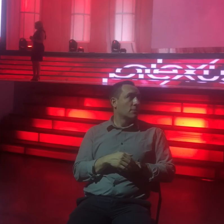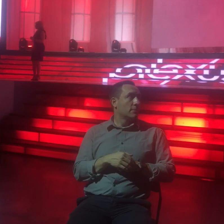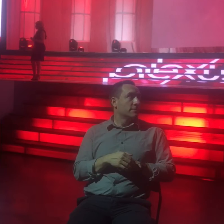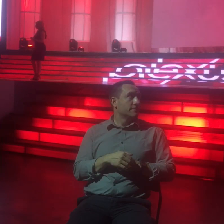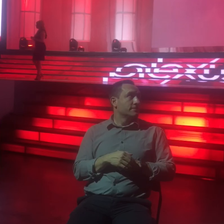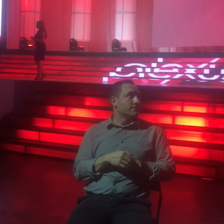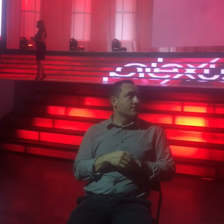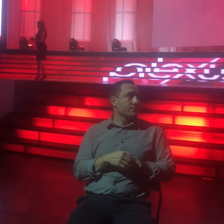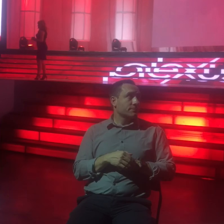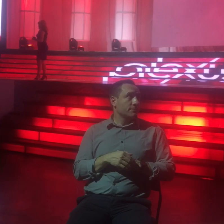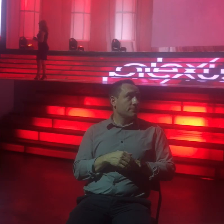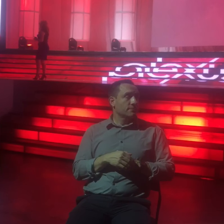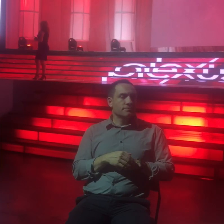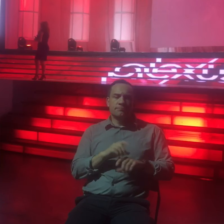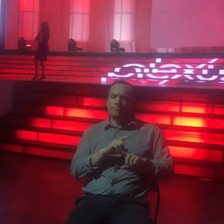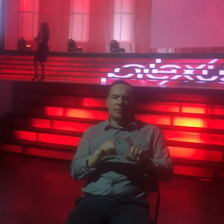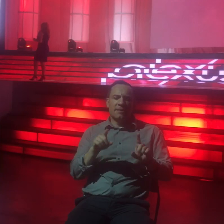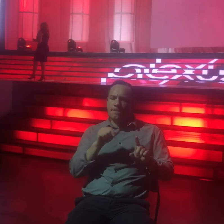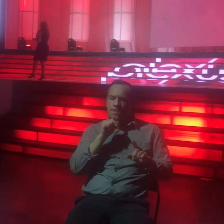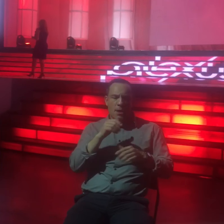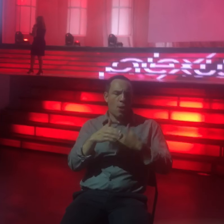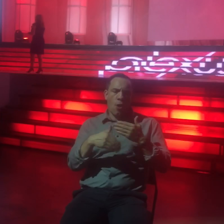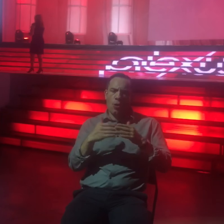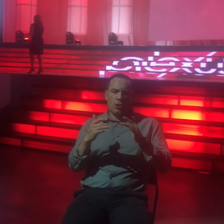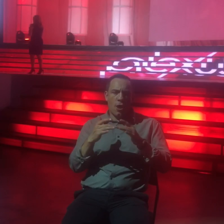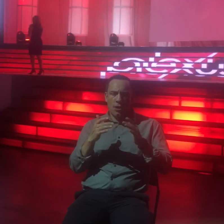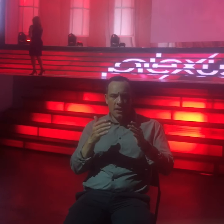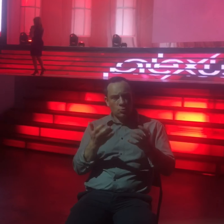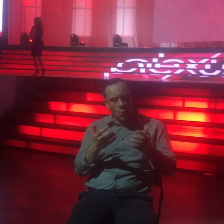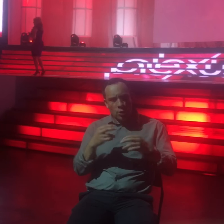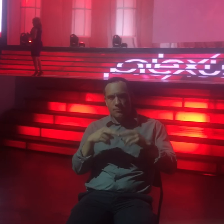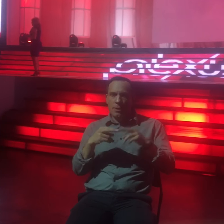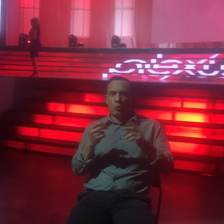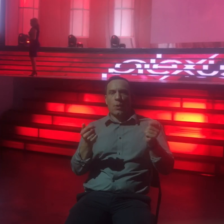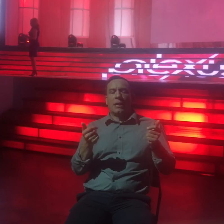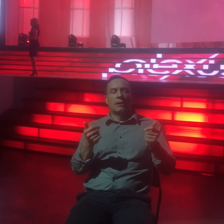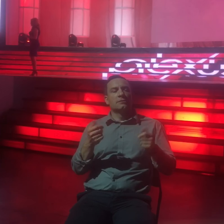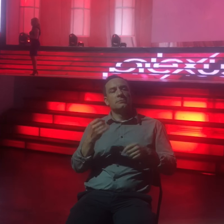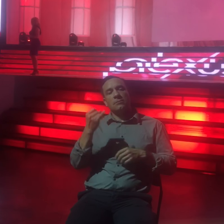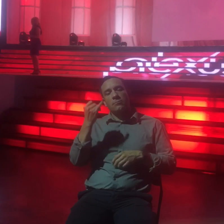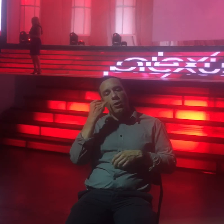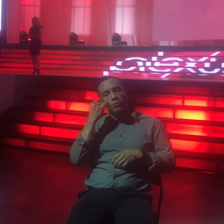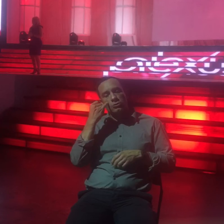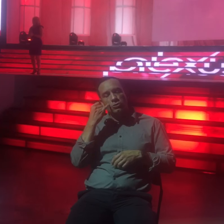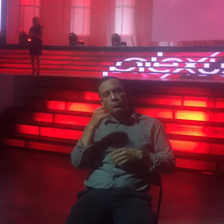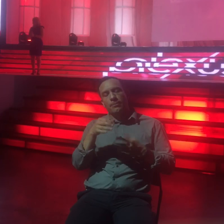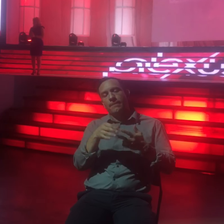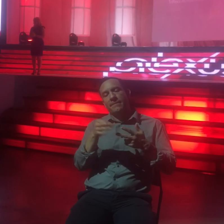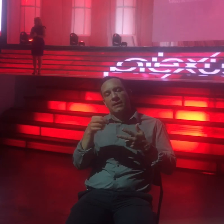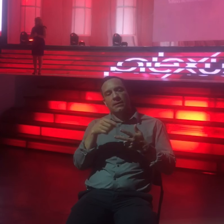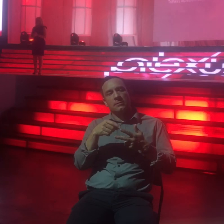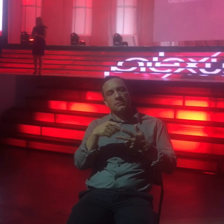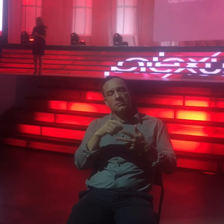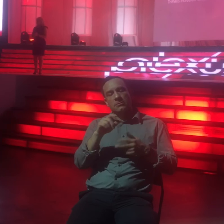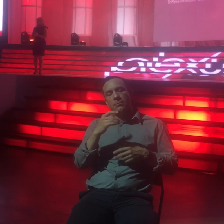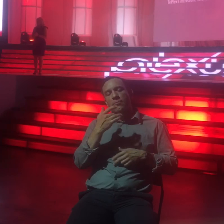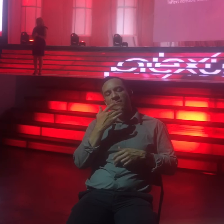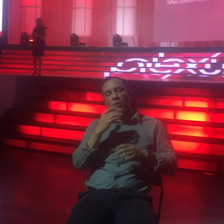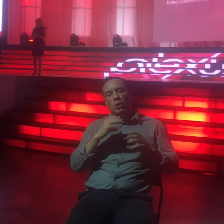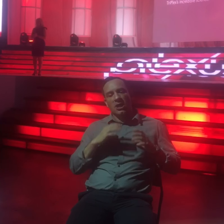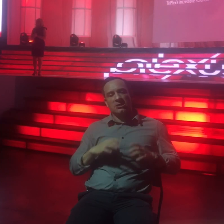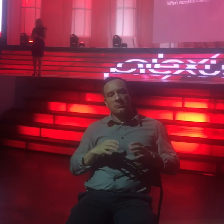But not all contacts want to build a Plexus network right off the bat. Say instead, you assign your connections to the Triplex preferred customer